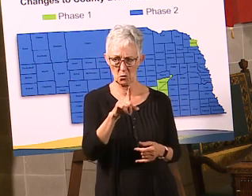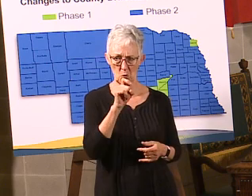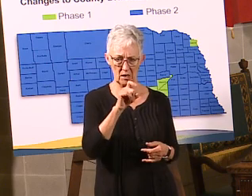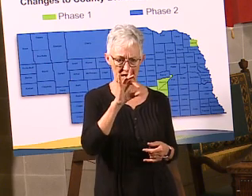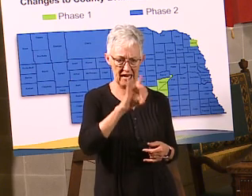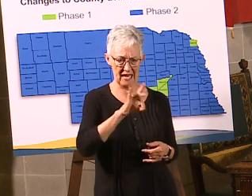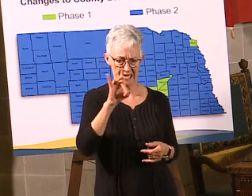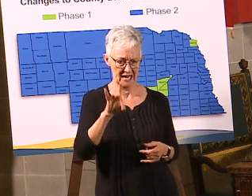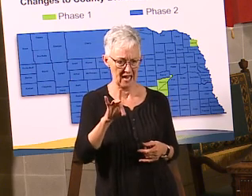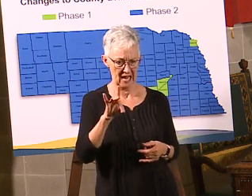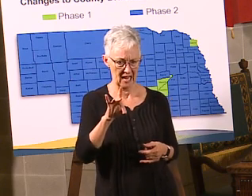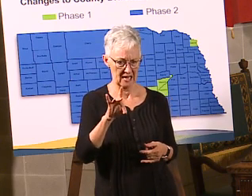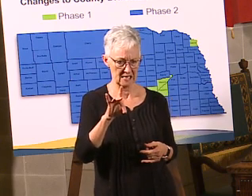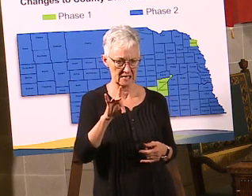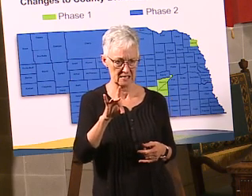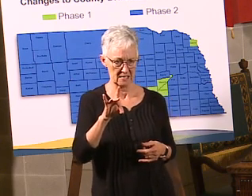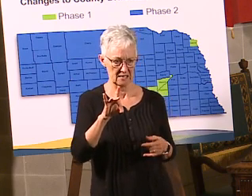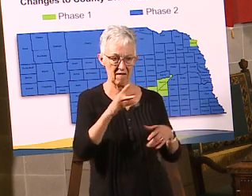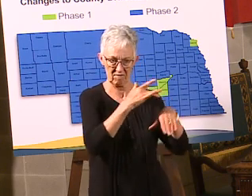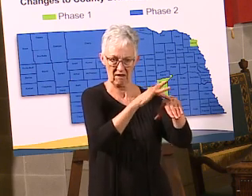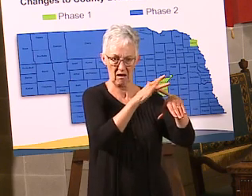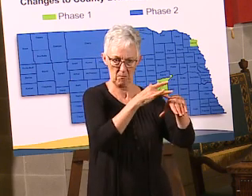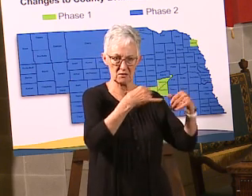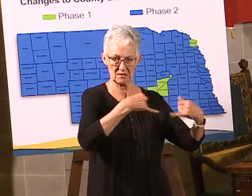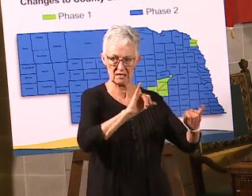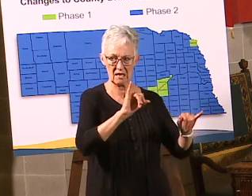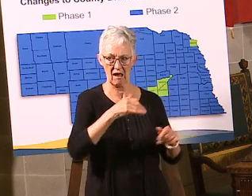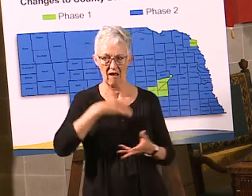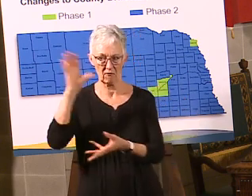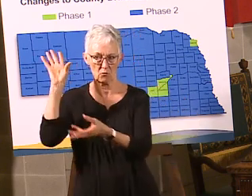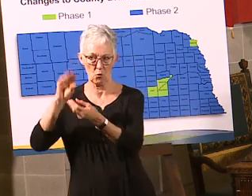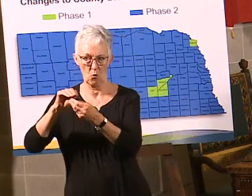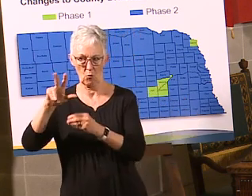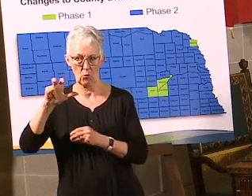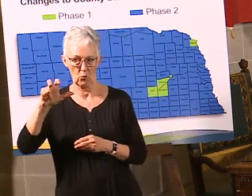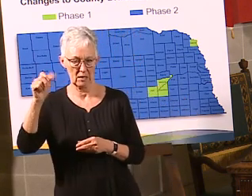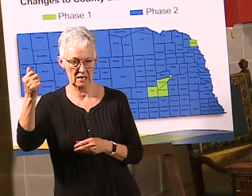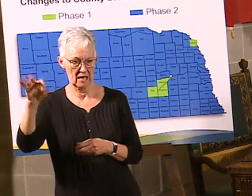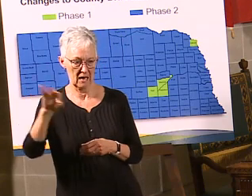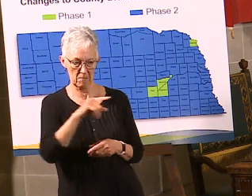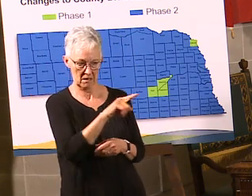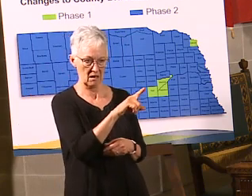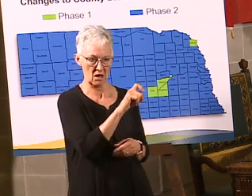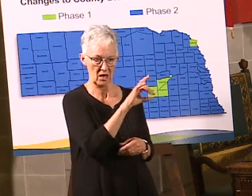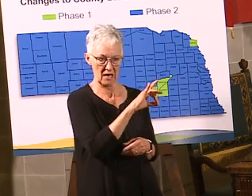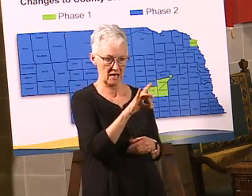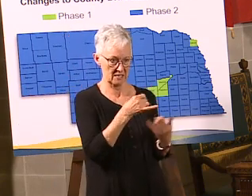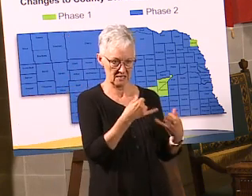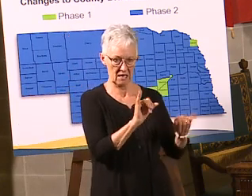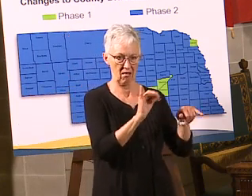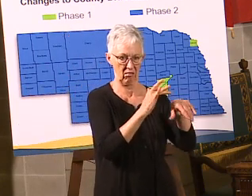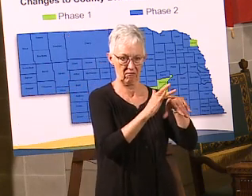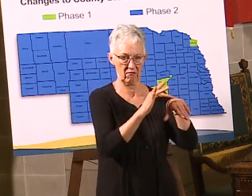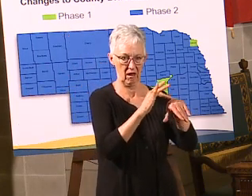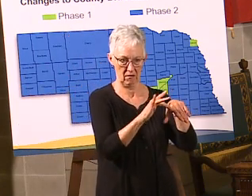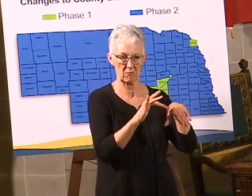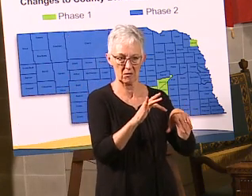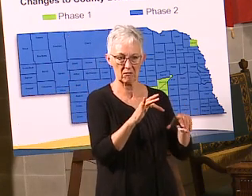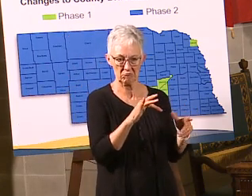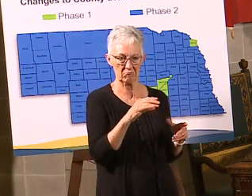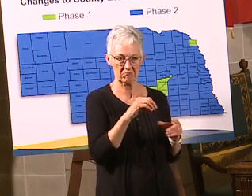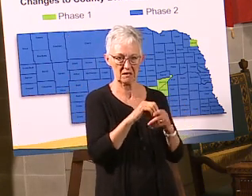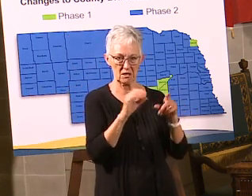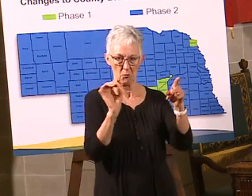out of 319 ventilators available, 59% ventilator availability in the